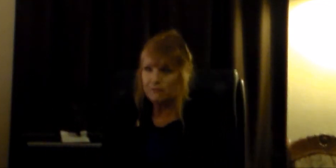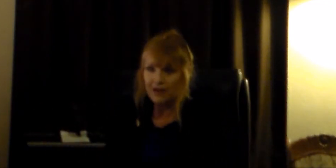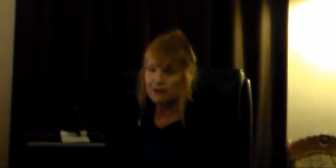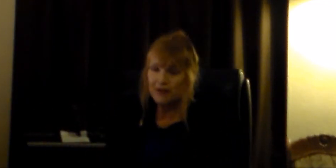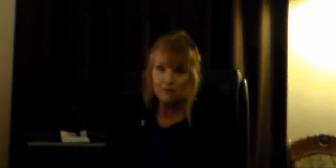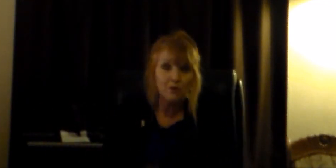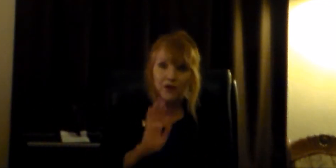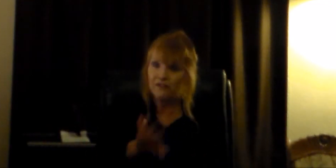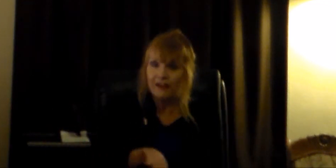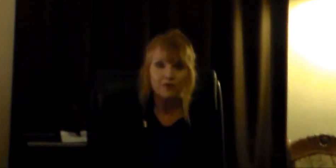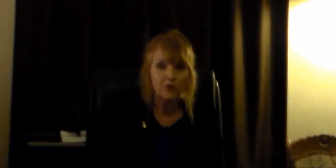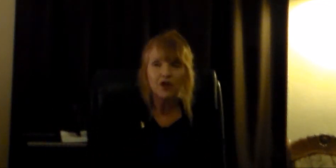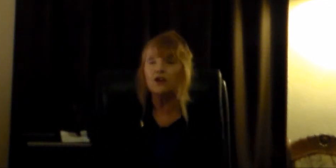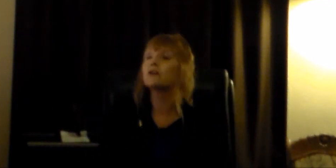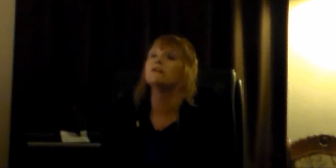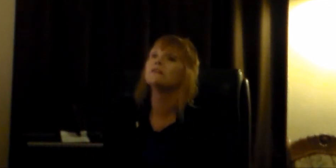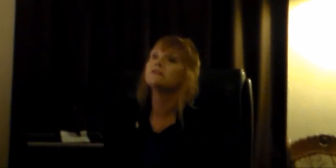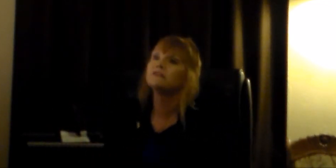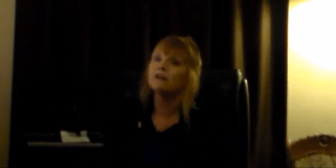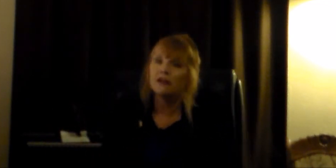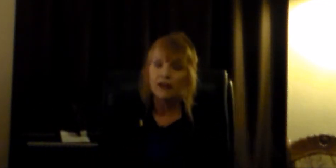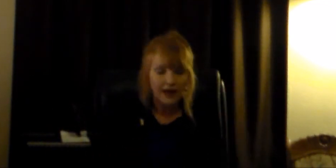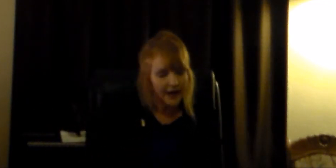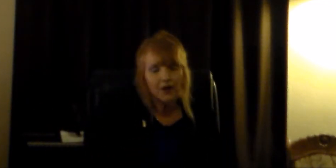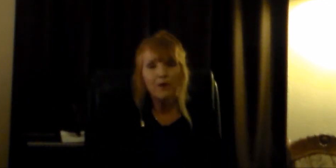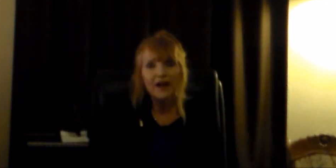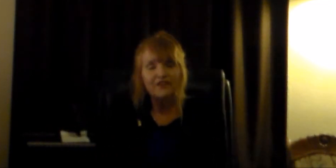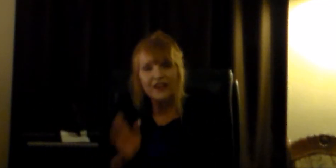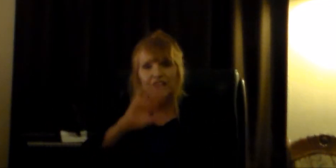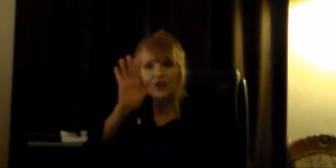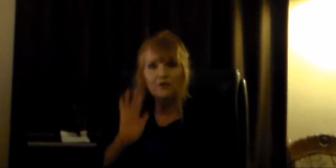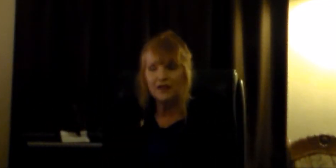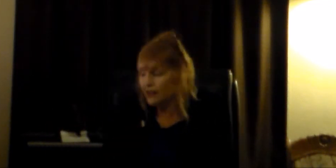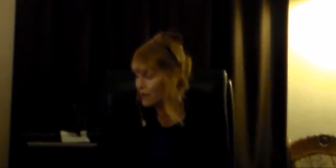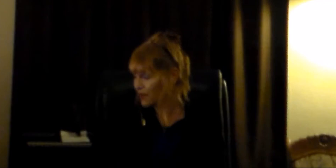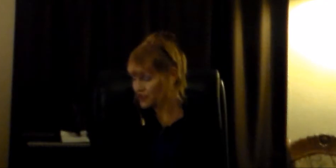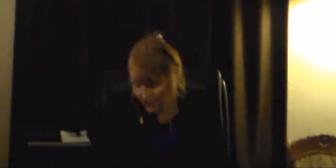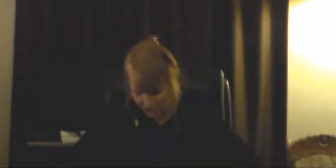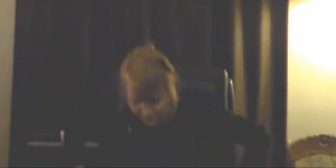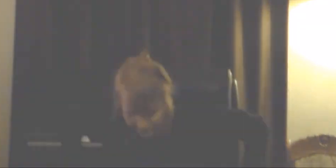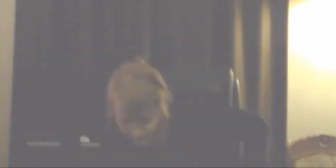Amen. We won't even have to work. Anyway, thank you, and God bless you.